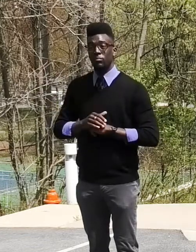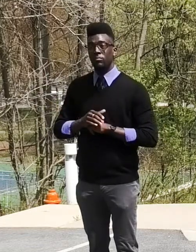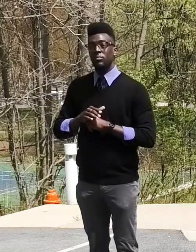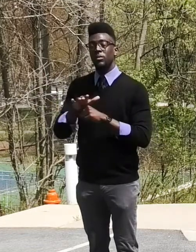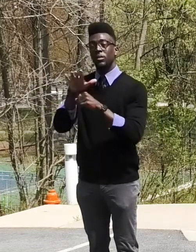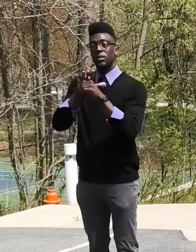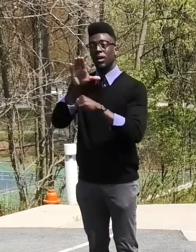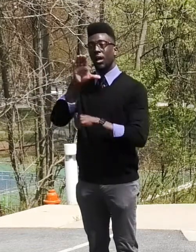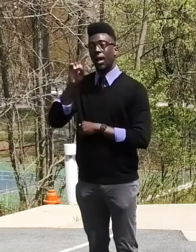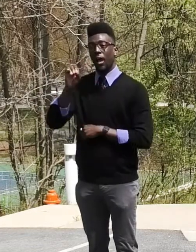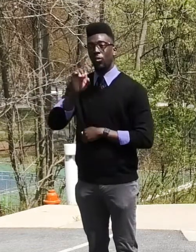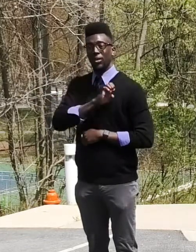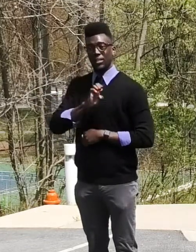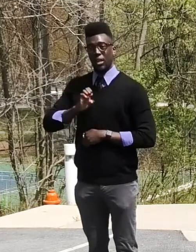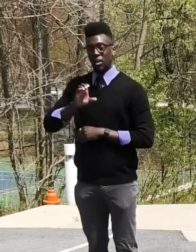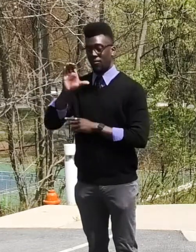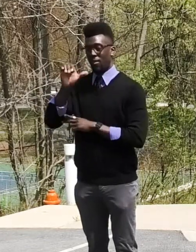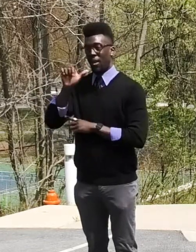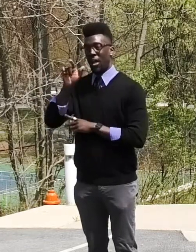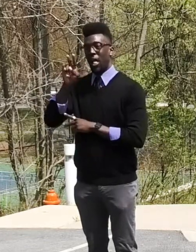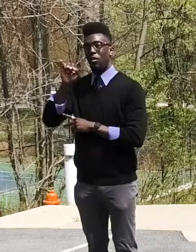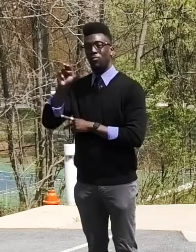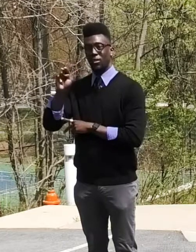county executive, Calvin Ball.